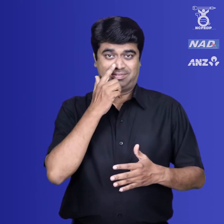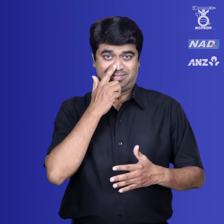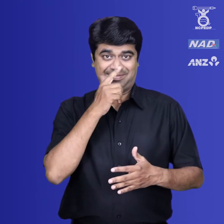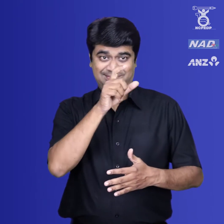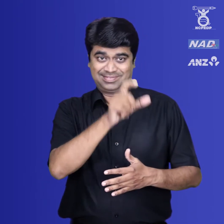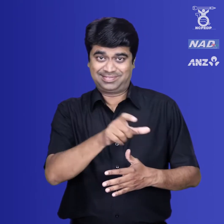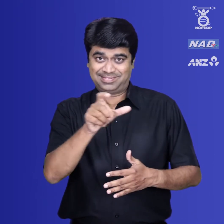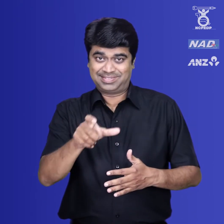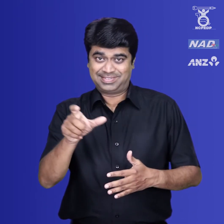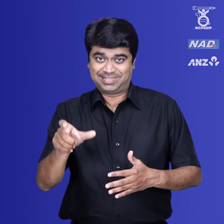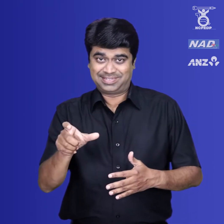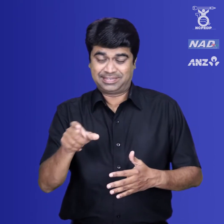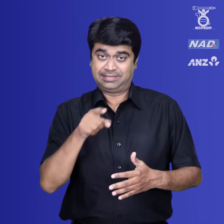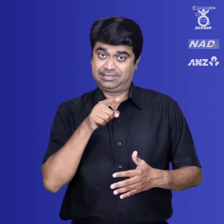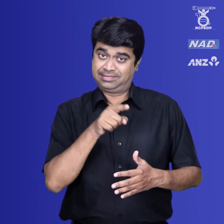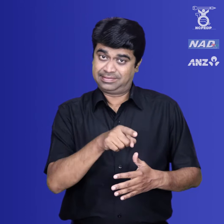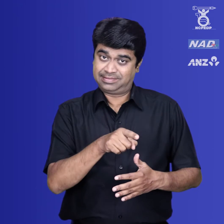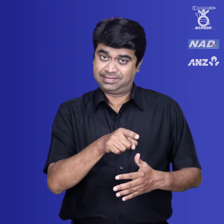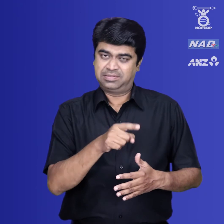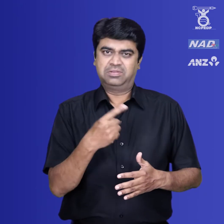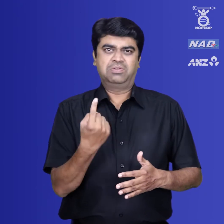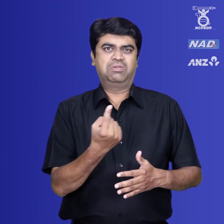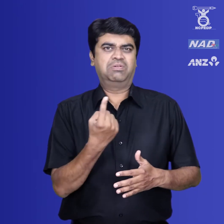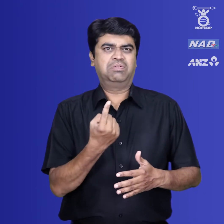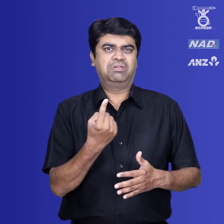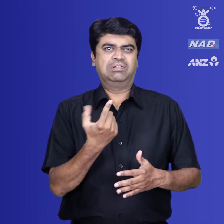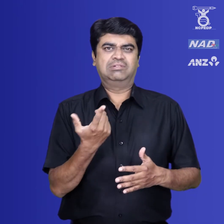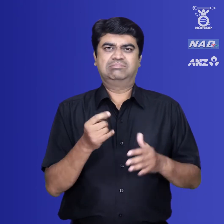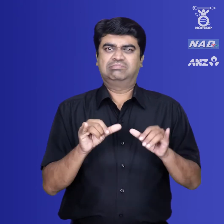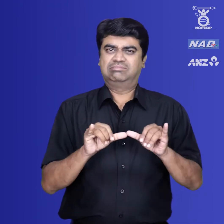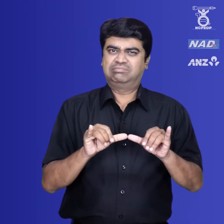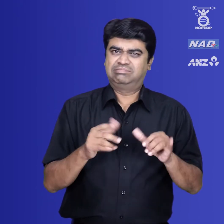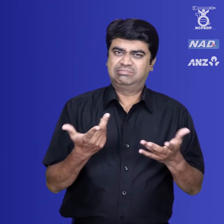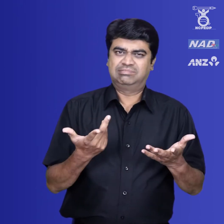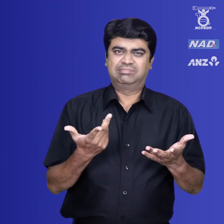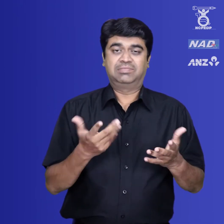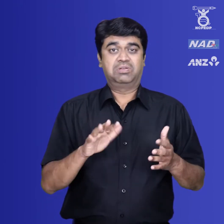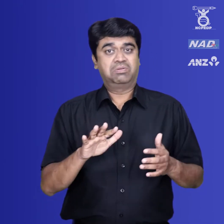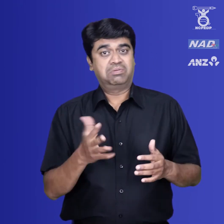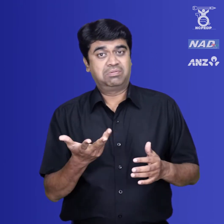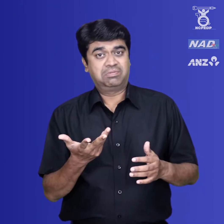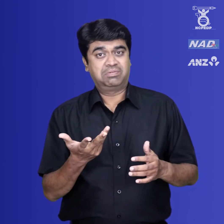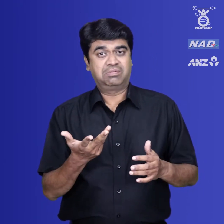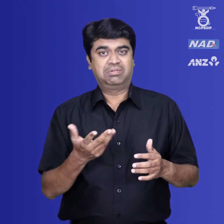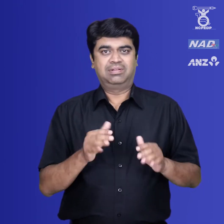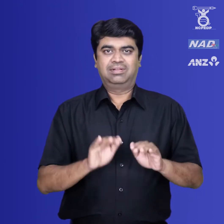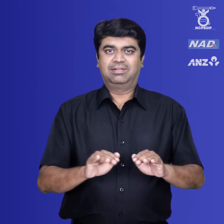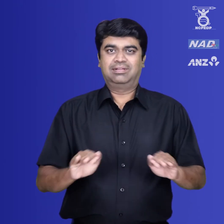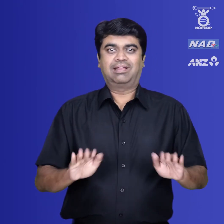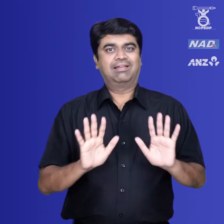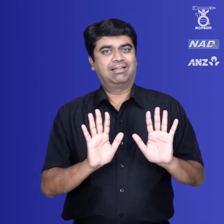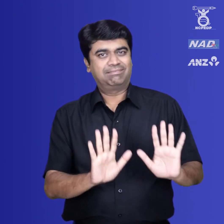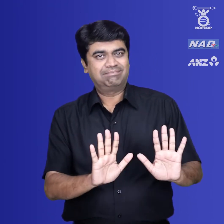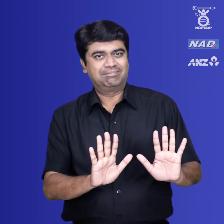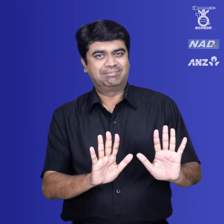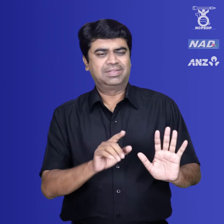Support to women with disability for livelihood and for upbringing of their